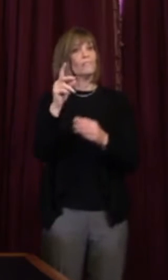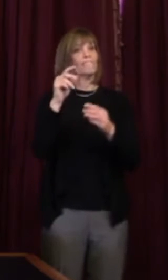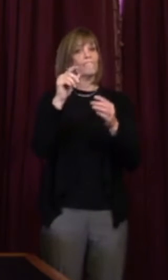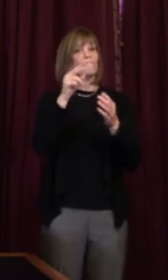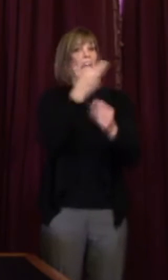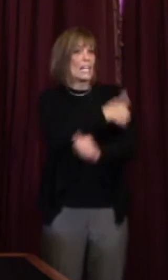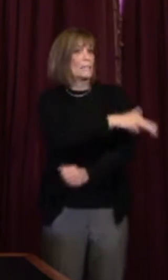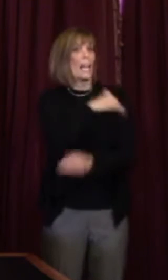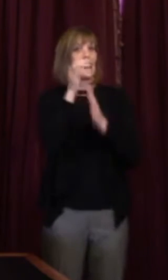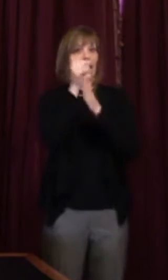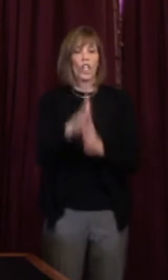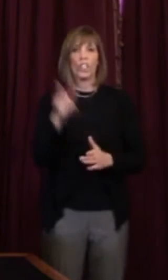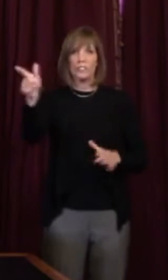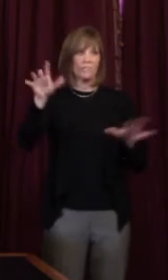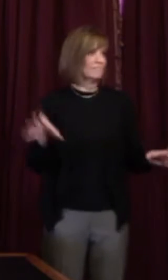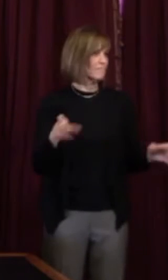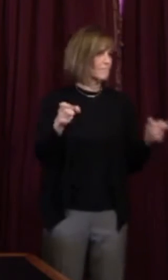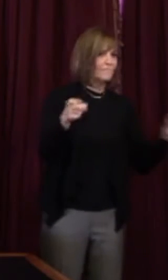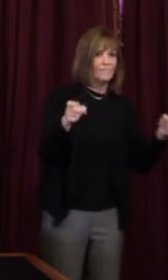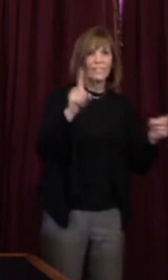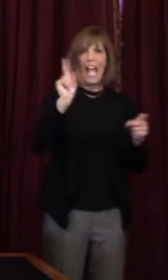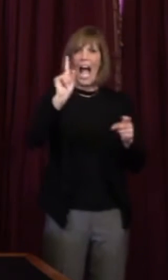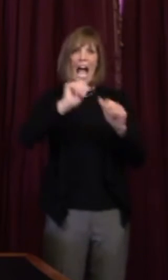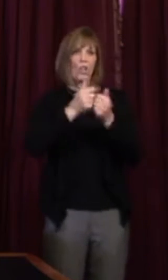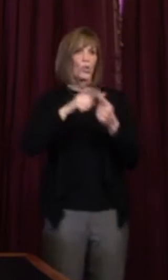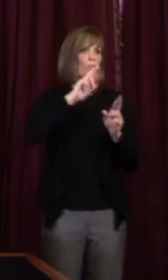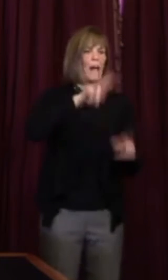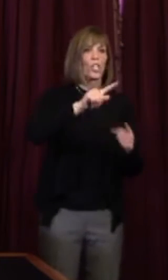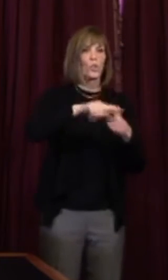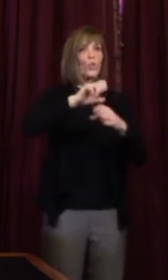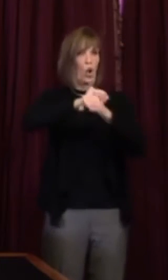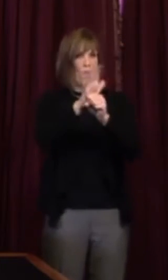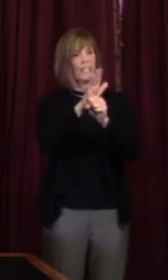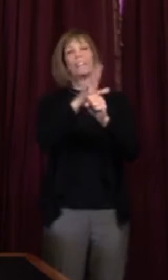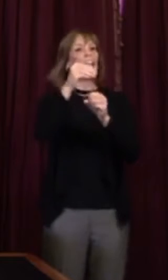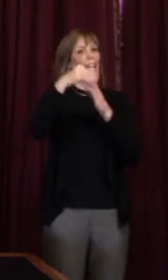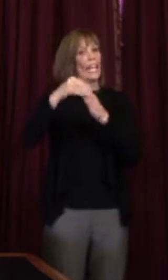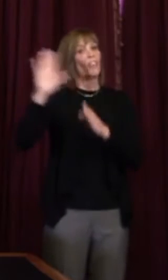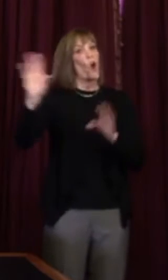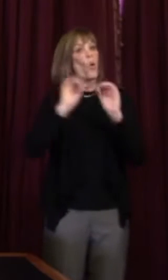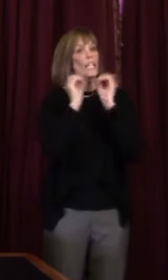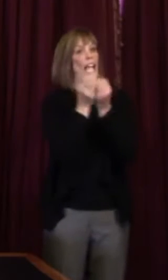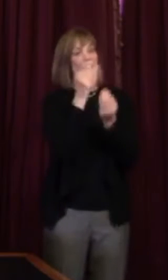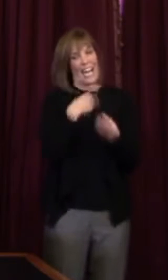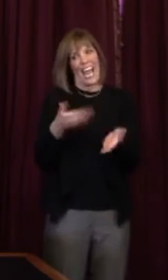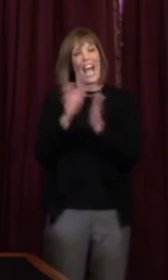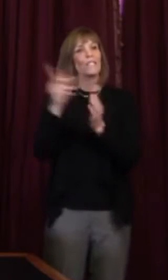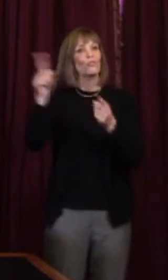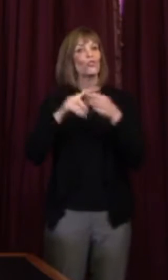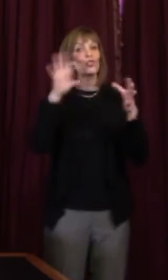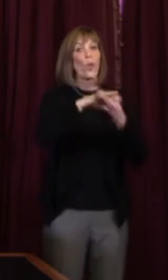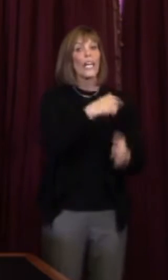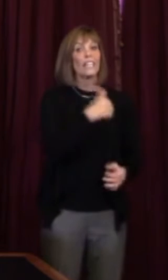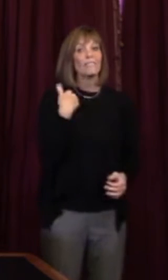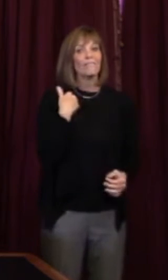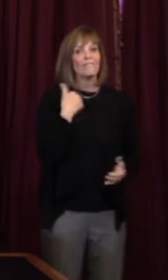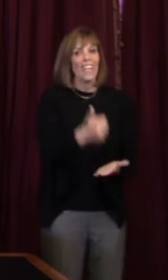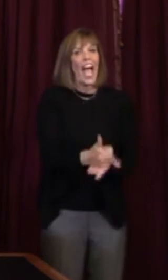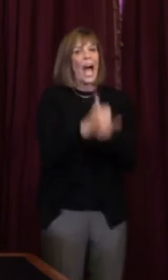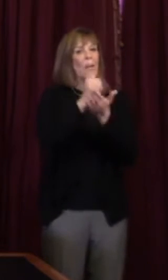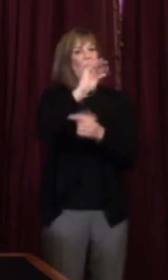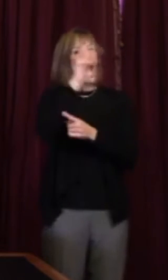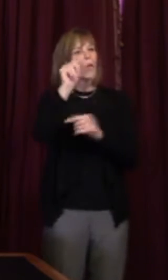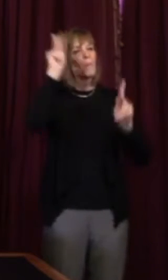the frontline response to COVID-19 in their organizations, and I've asked them to join us to help Iowans